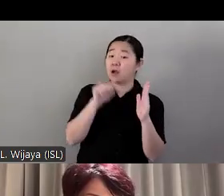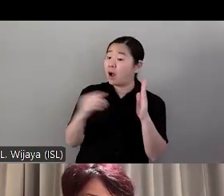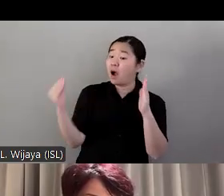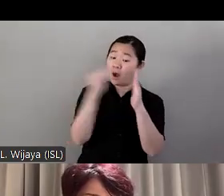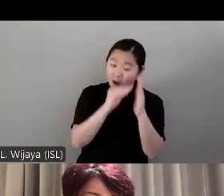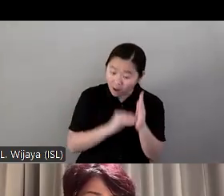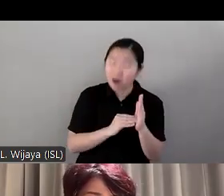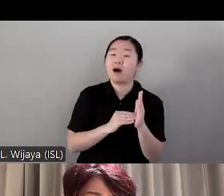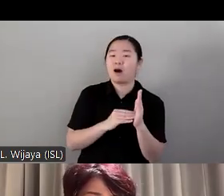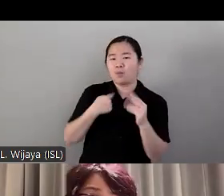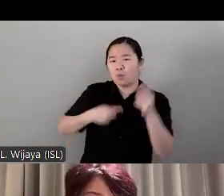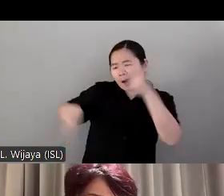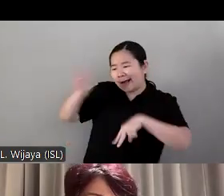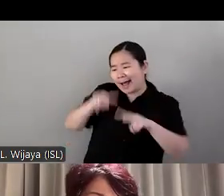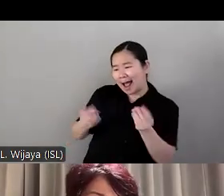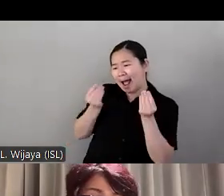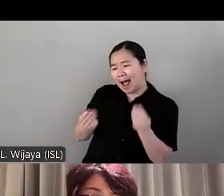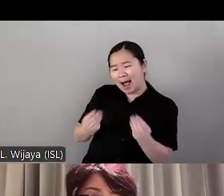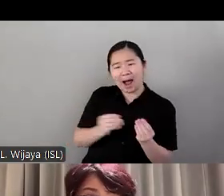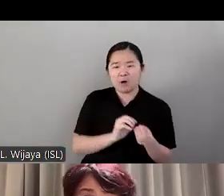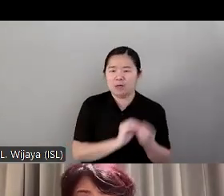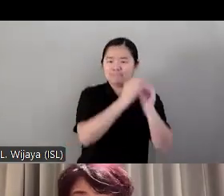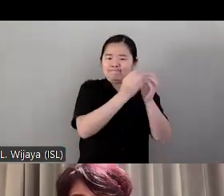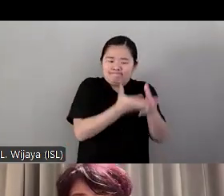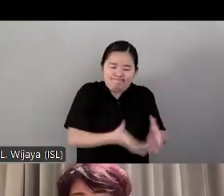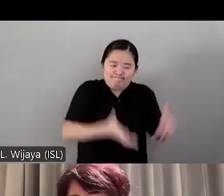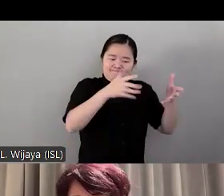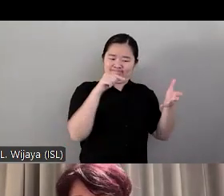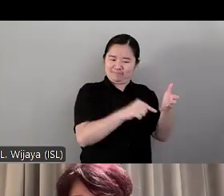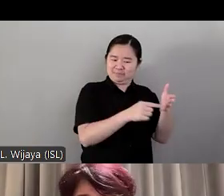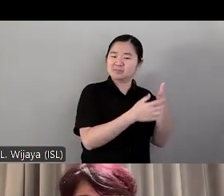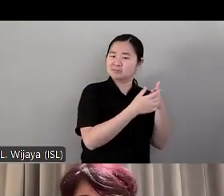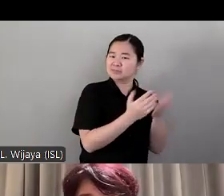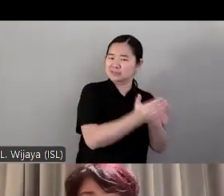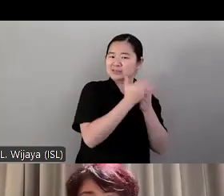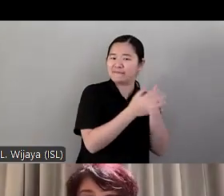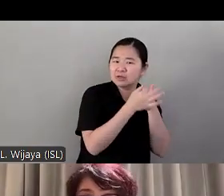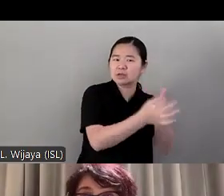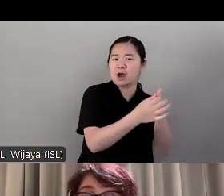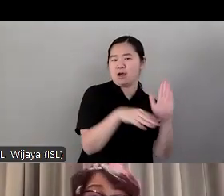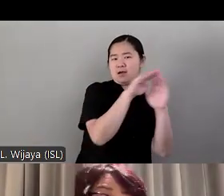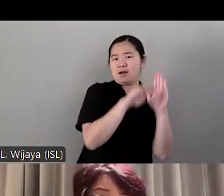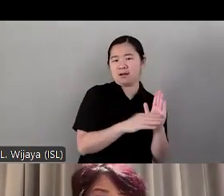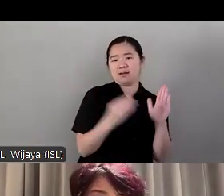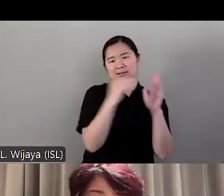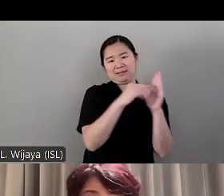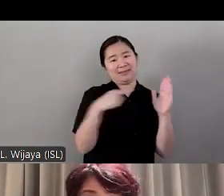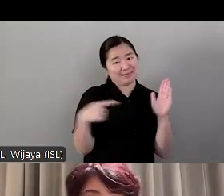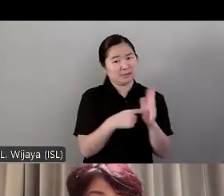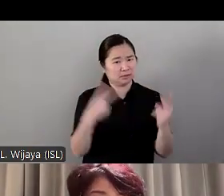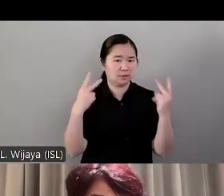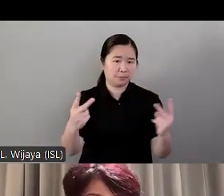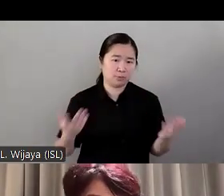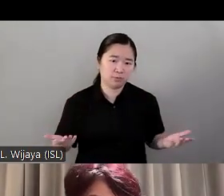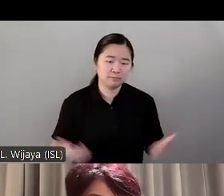of a program. This is really important because in many contexts, persons with disabilities